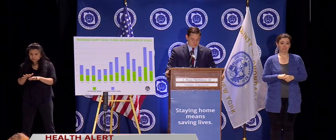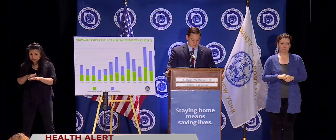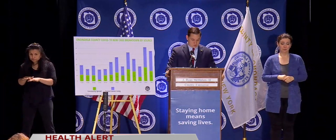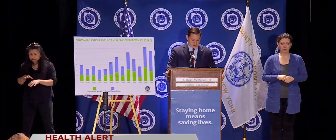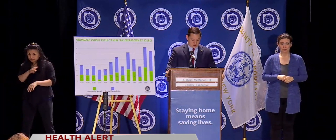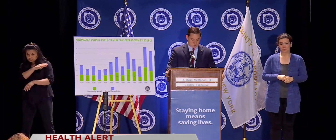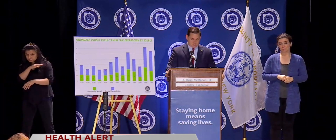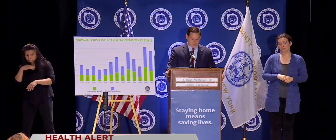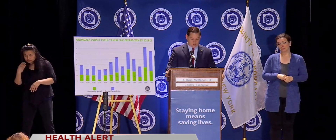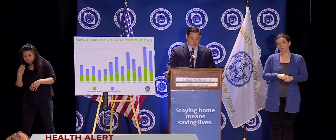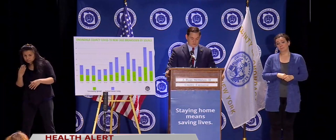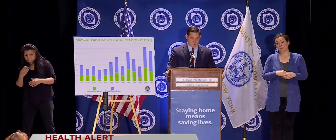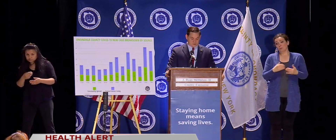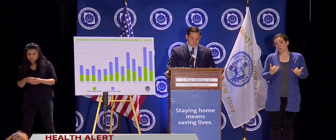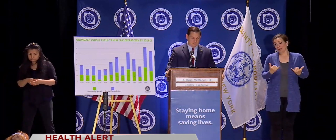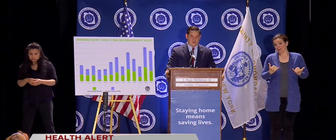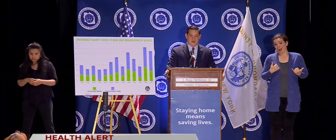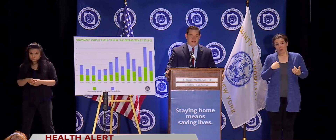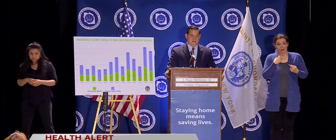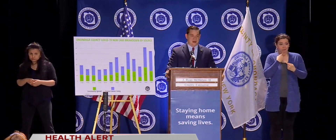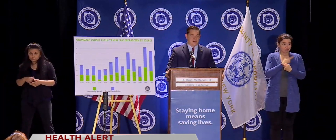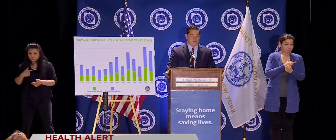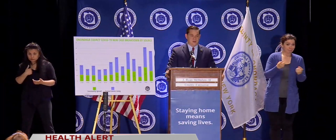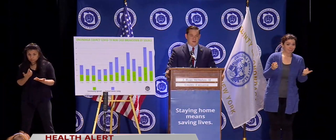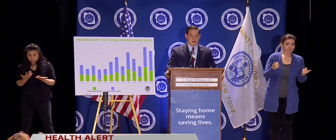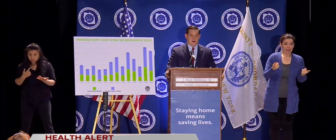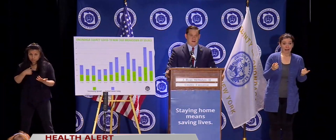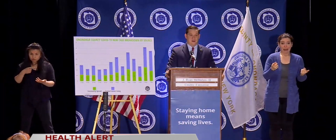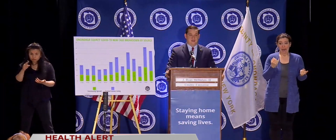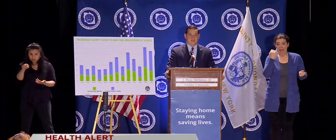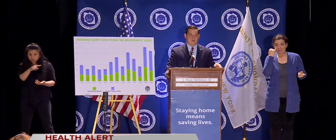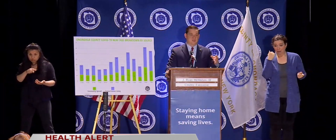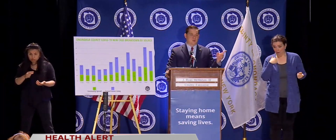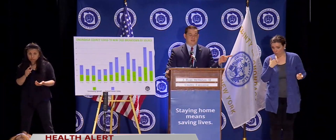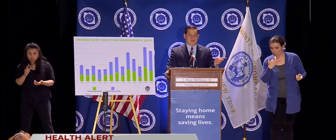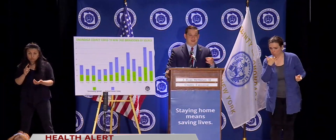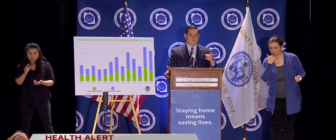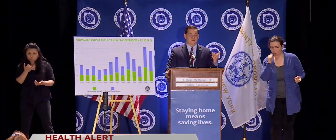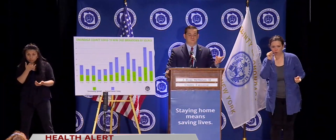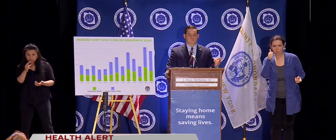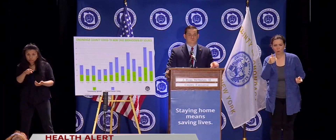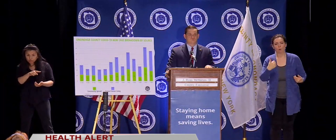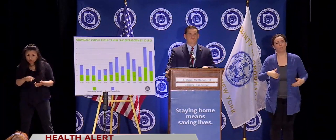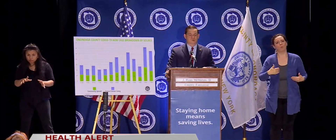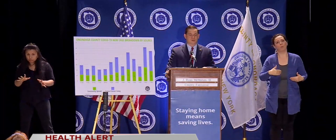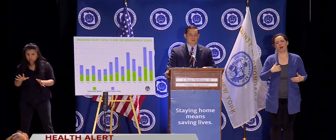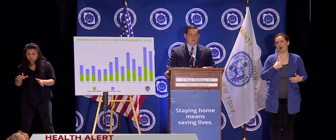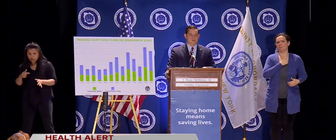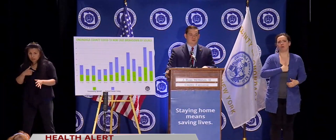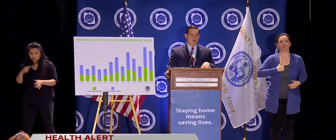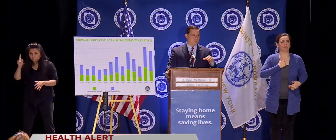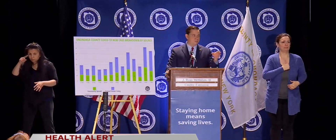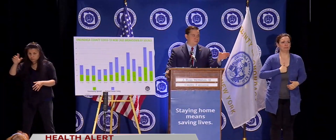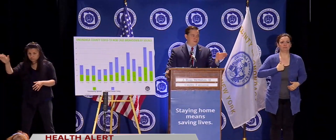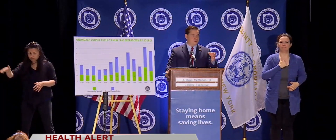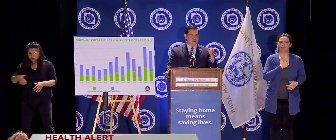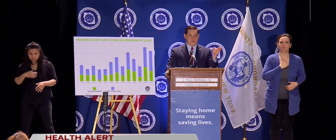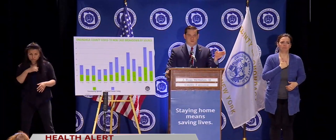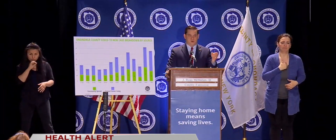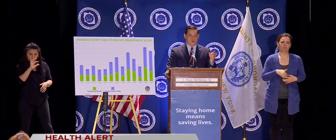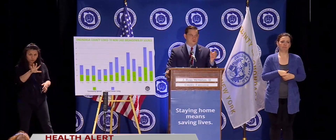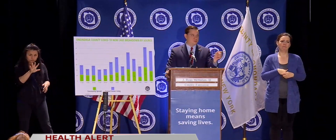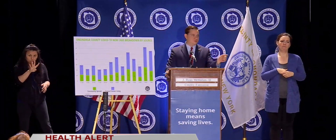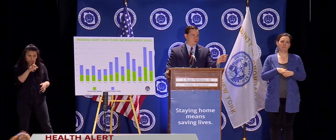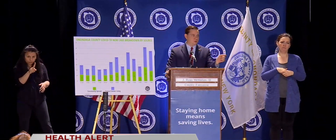tomorrow. But we believe this to be the facts now, and until someone can confirm